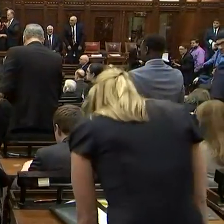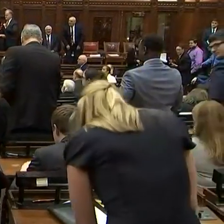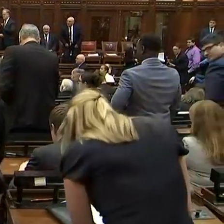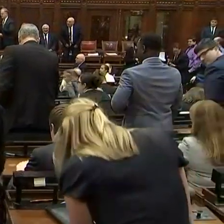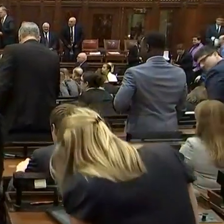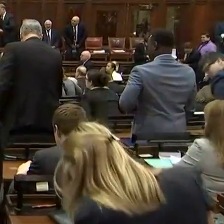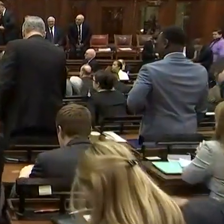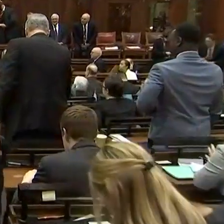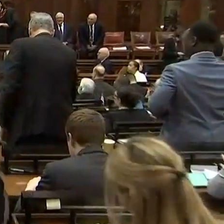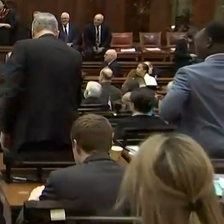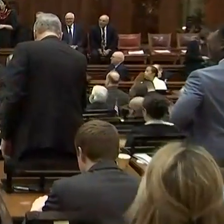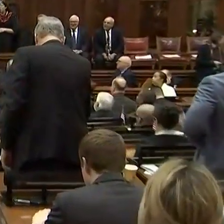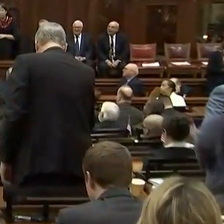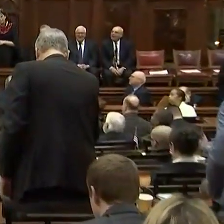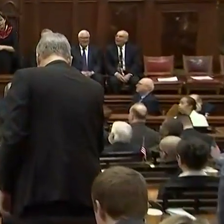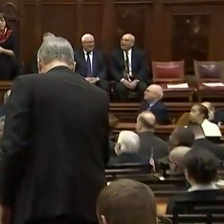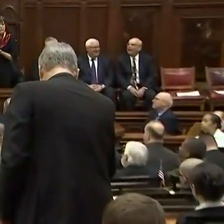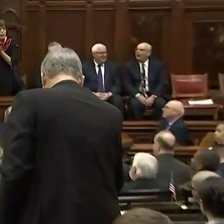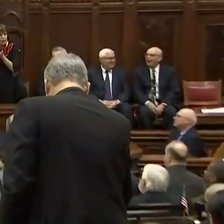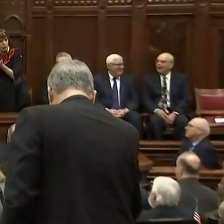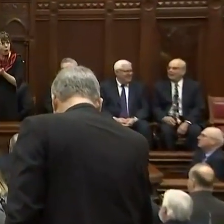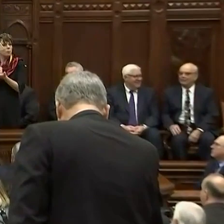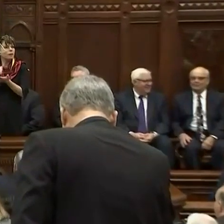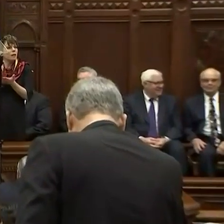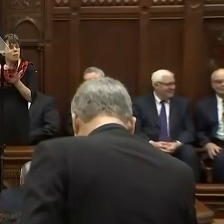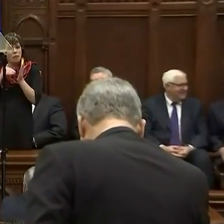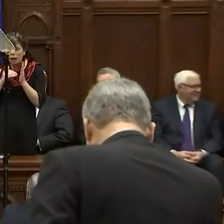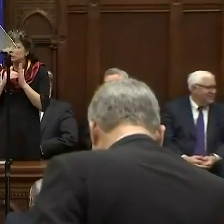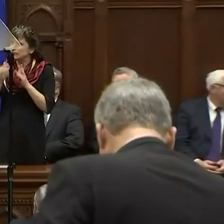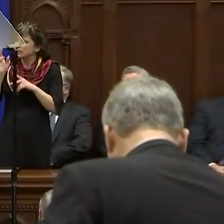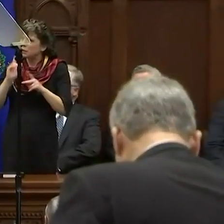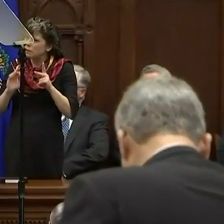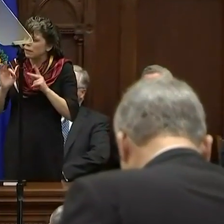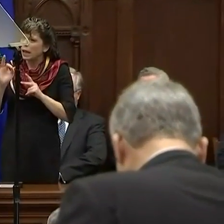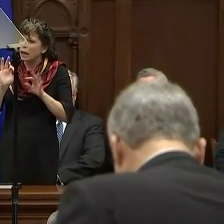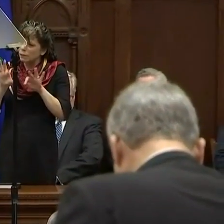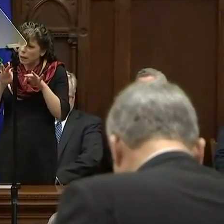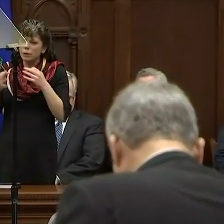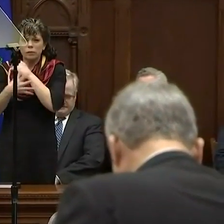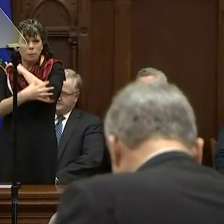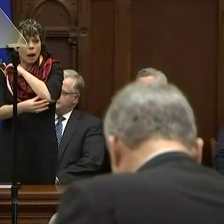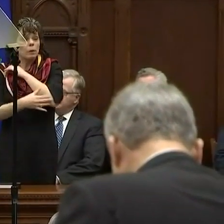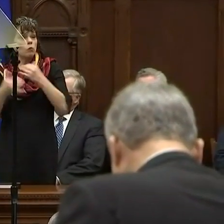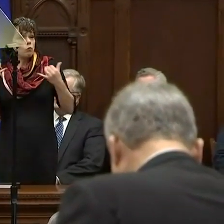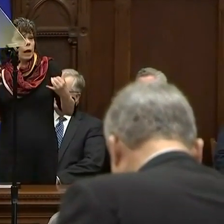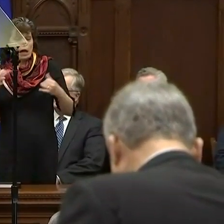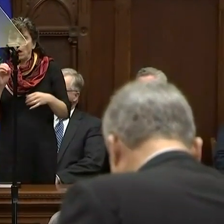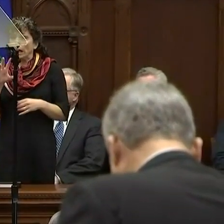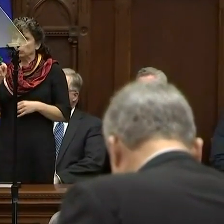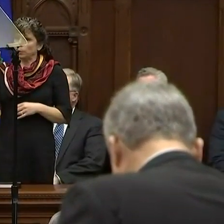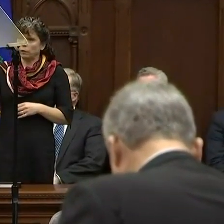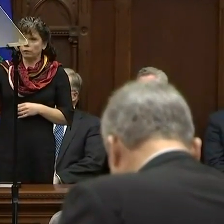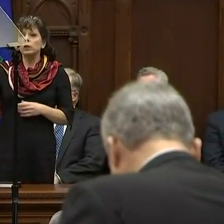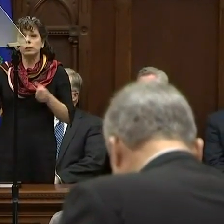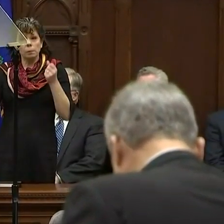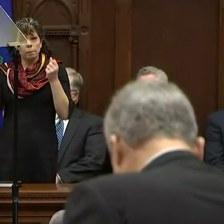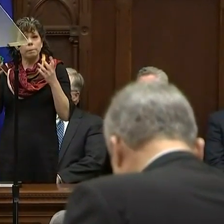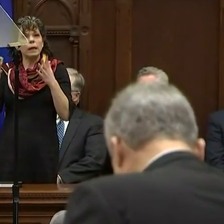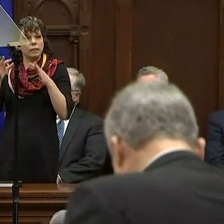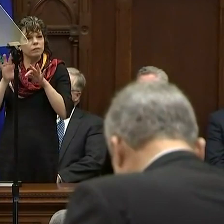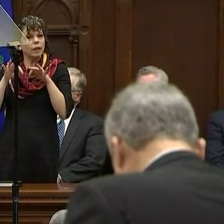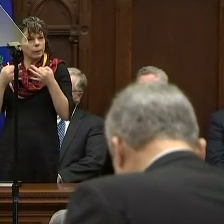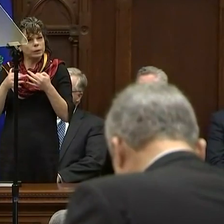It's already helped lift thousands of families out of poverty. Right now, as of October 1, a number of families got